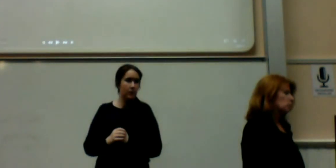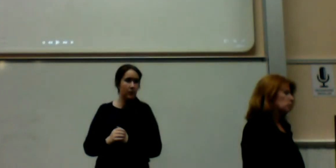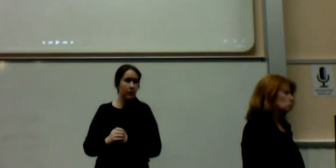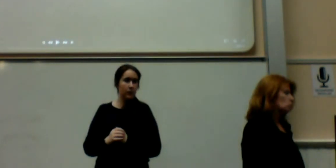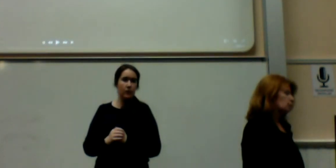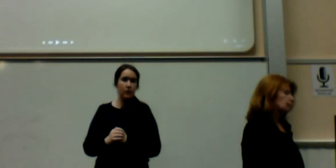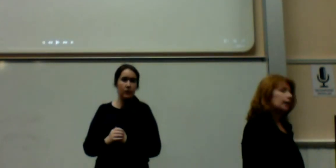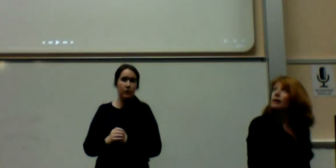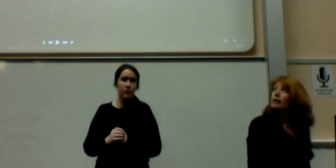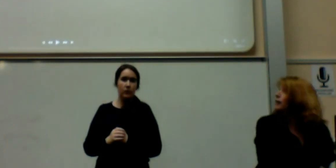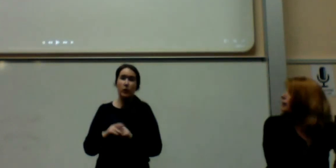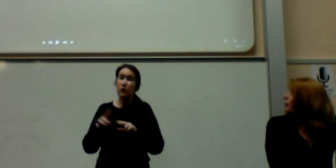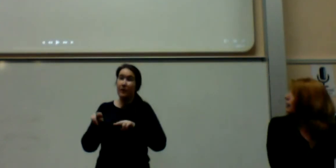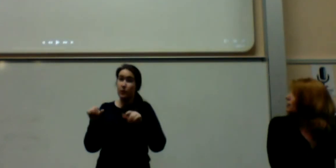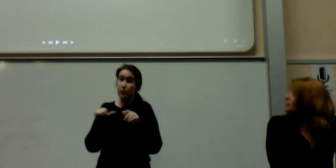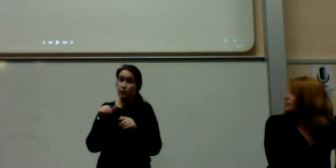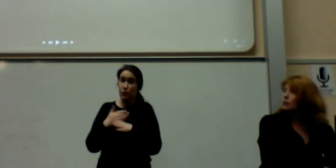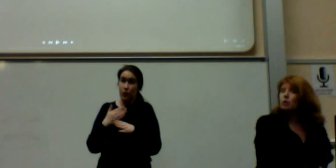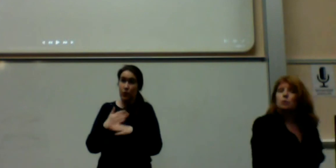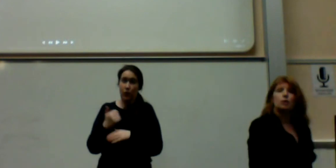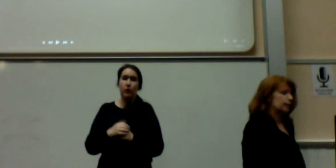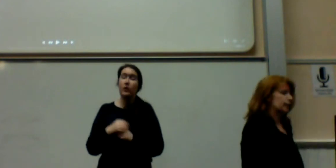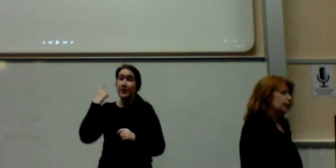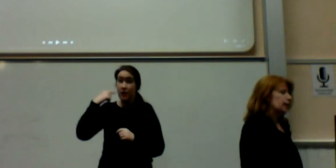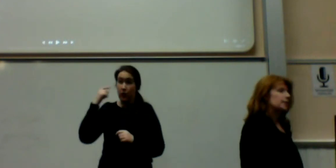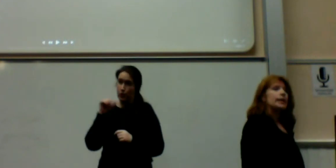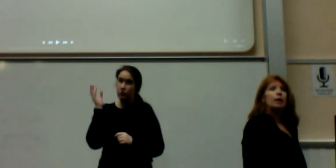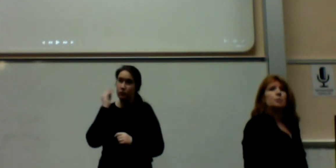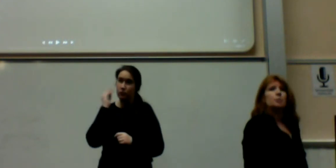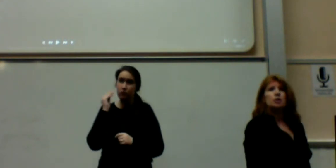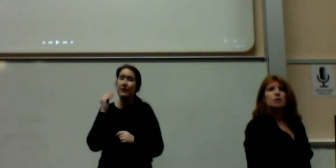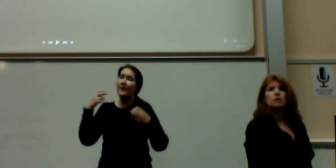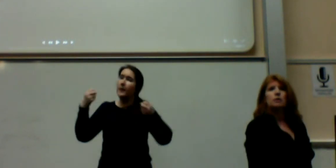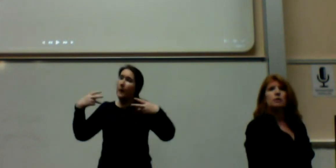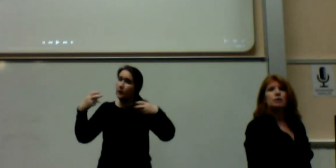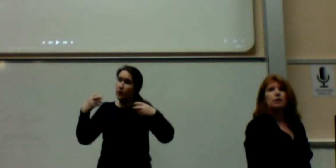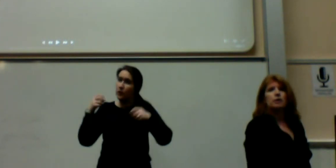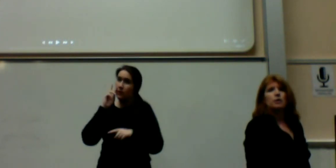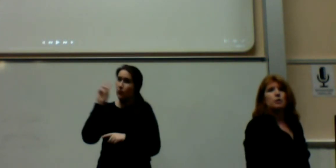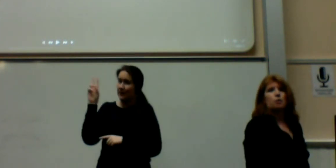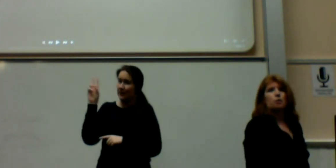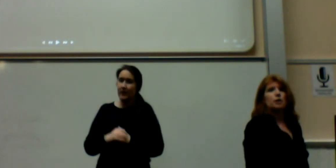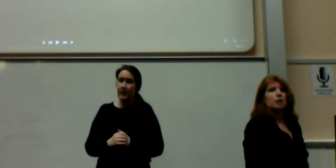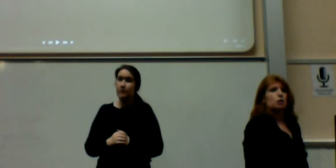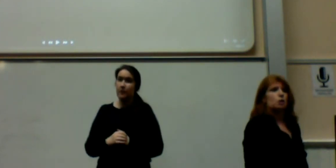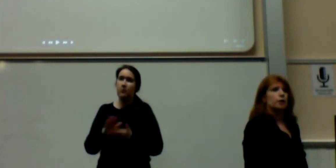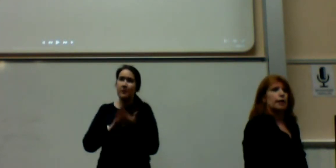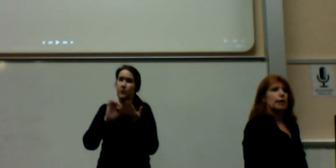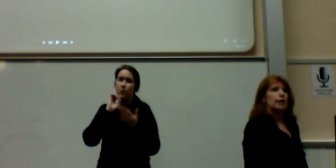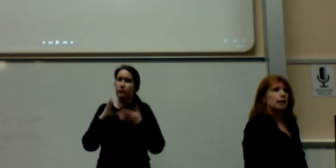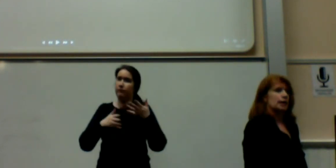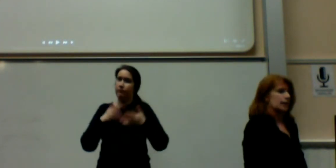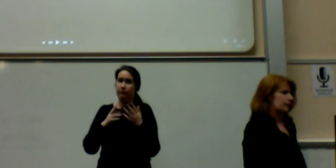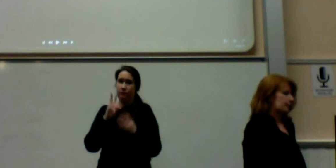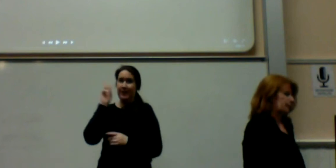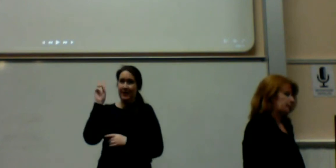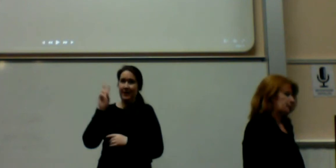the video will work and the sound will work. It's captioned, so there won't be any interpreting.